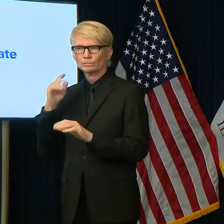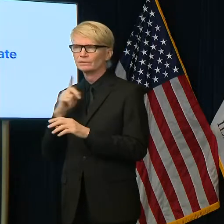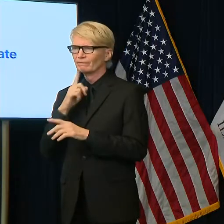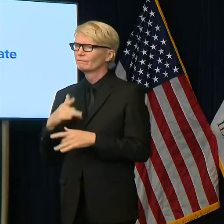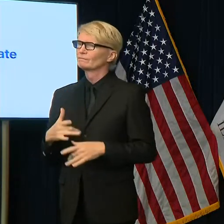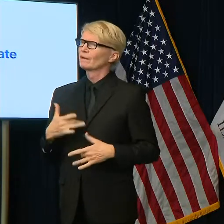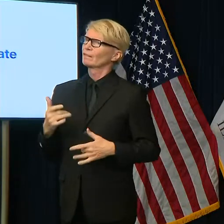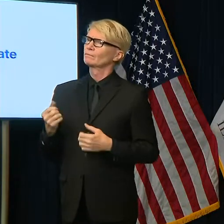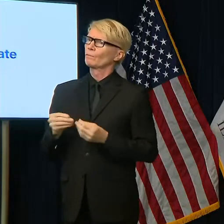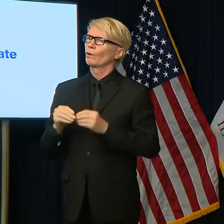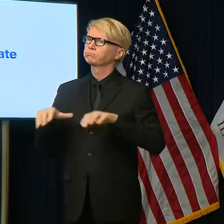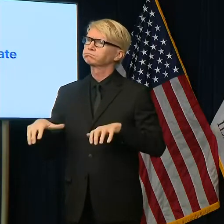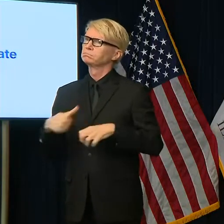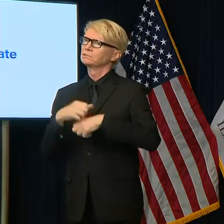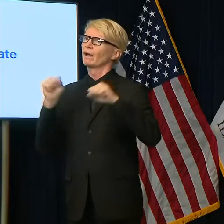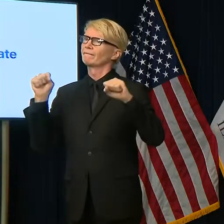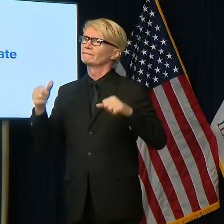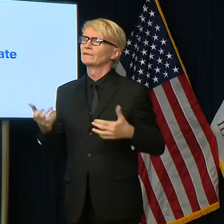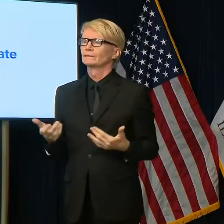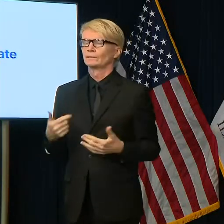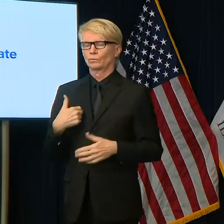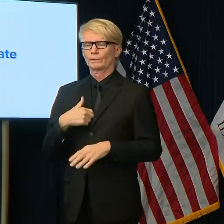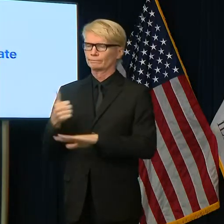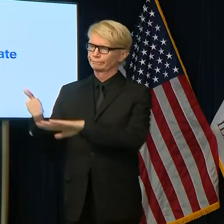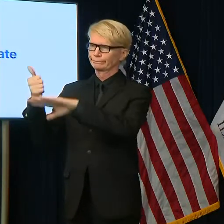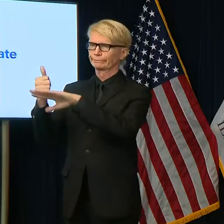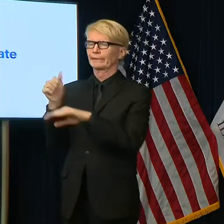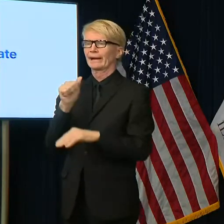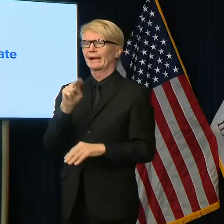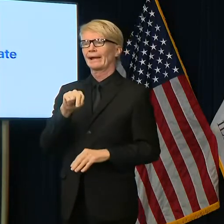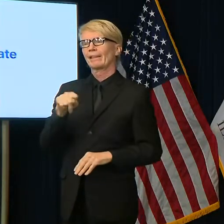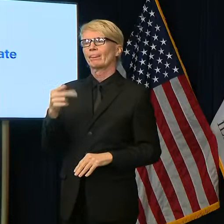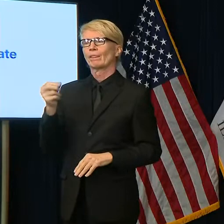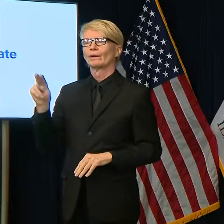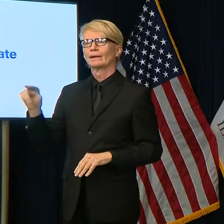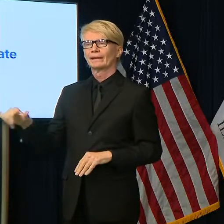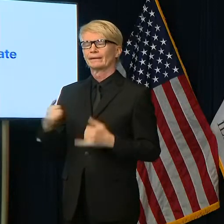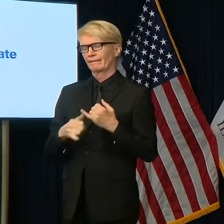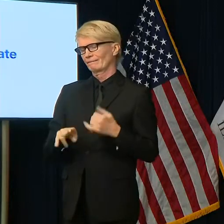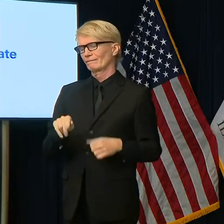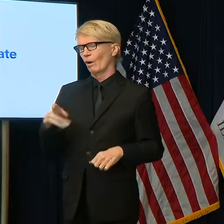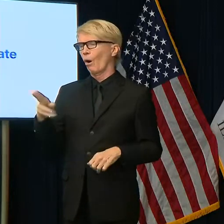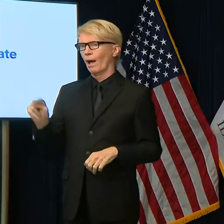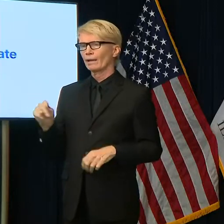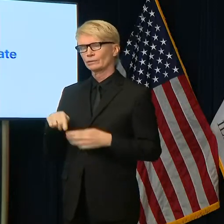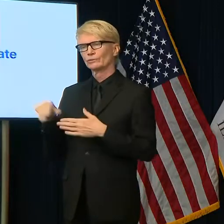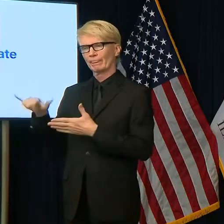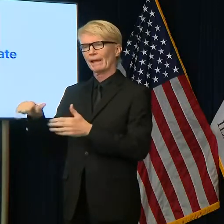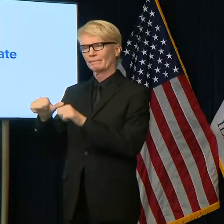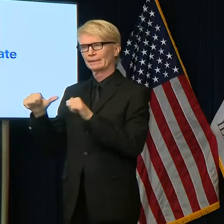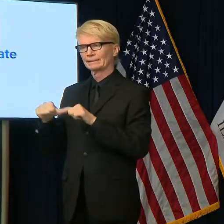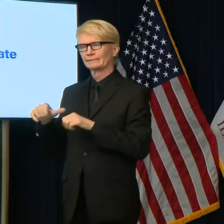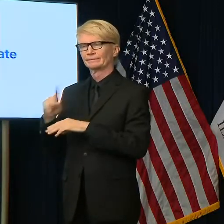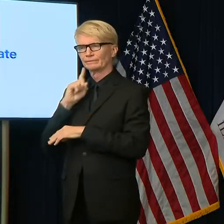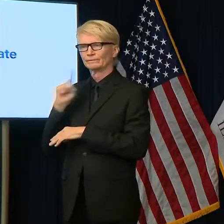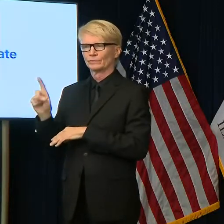possible. And so we put a terrific leader in Anthony Vaughn in charge of that facility. We'll do one more and then we got to get